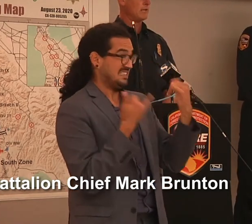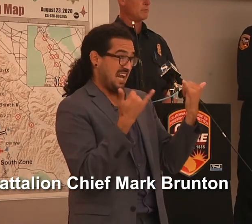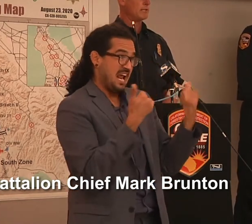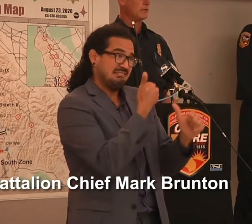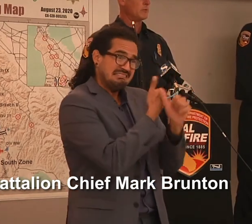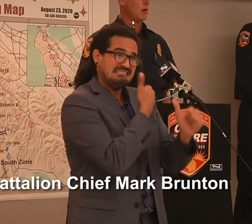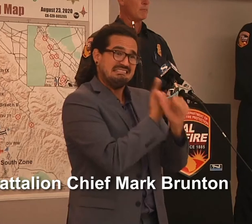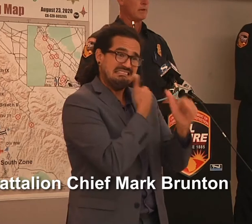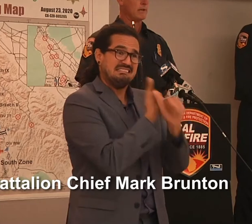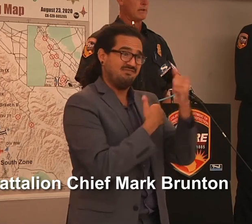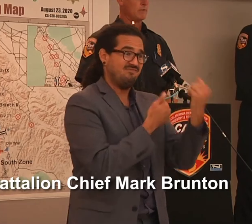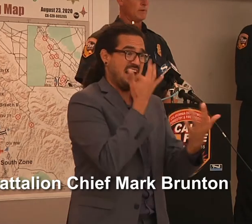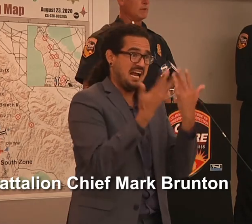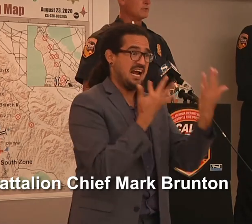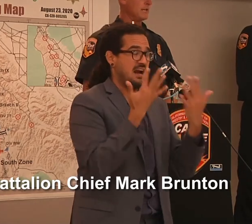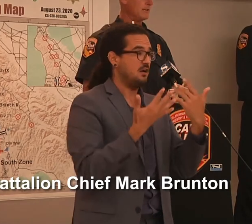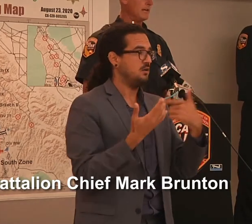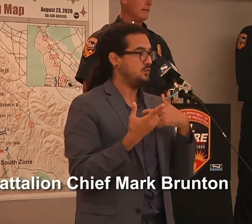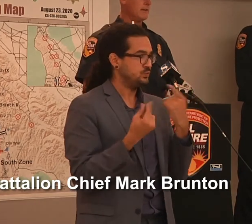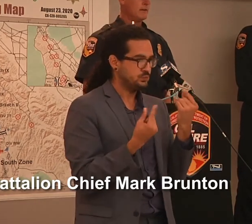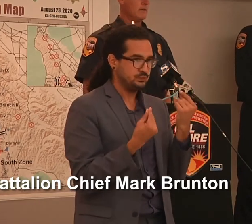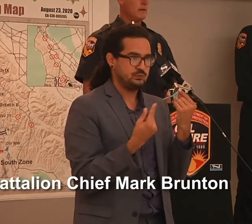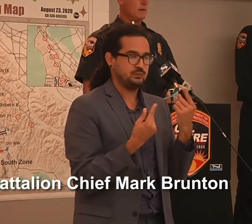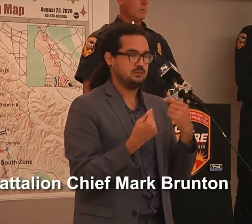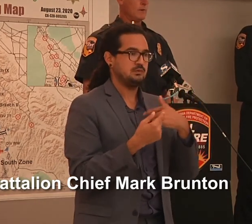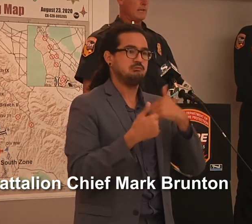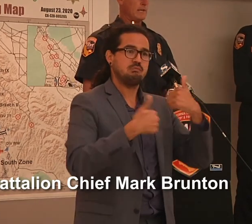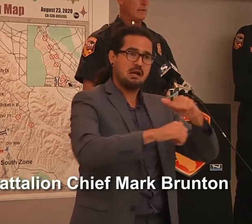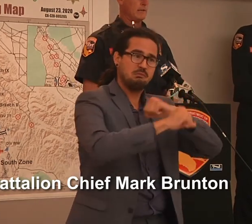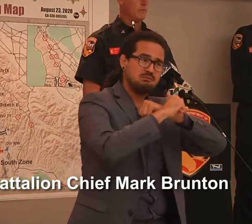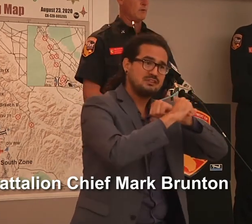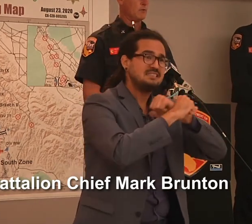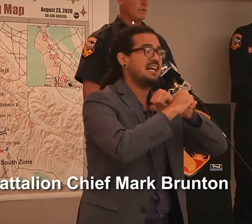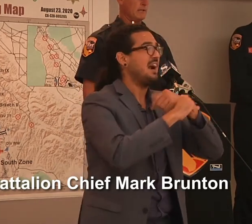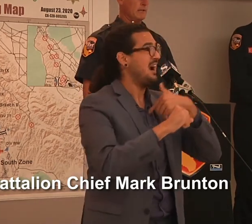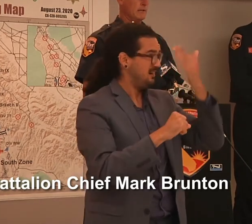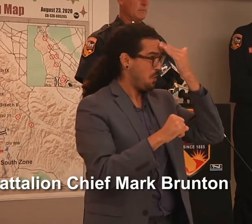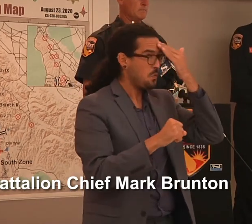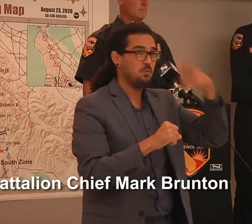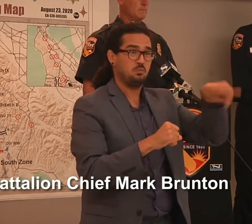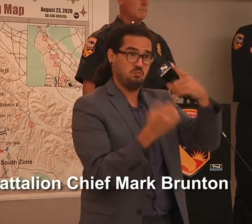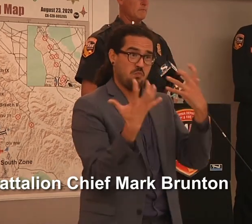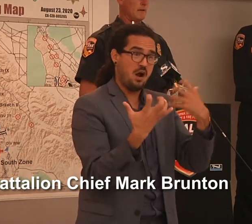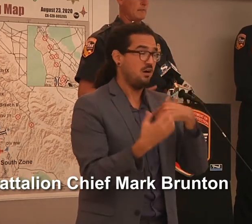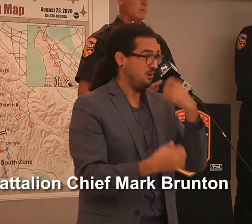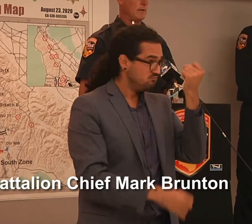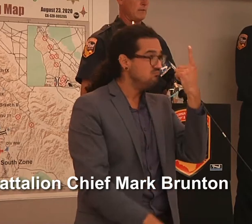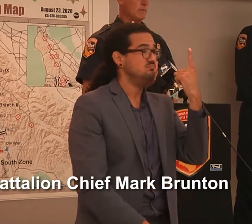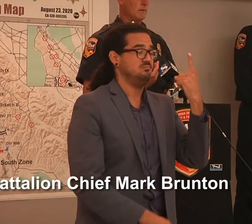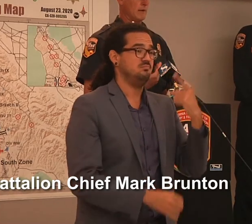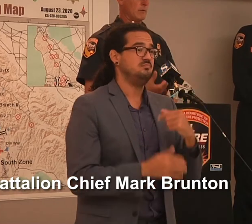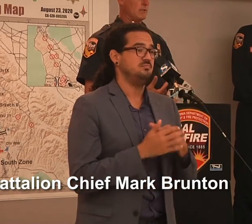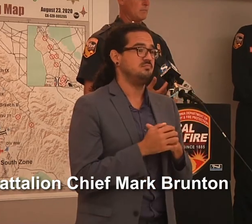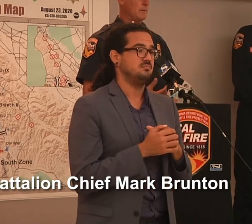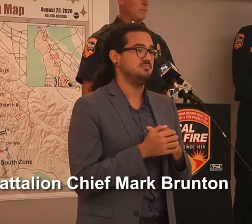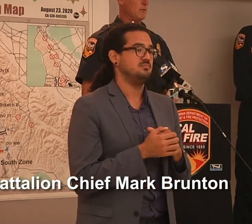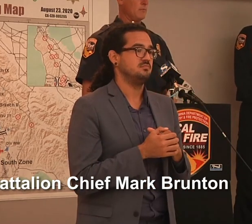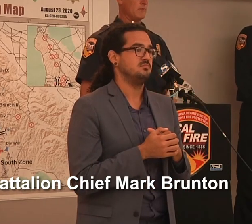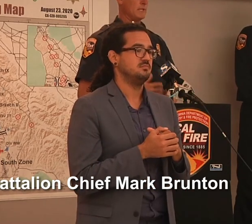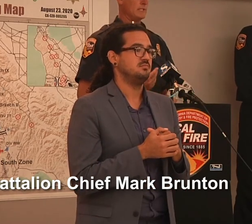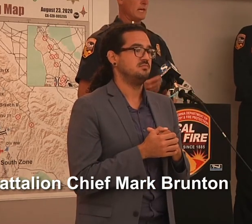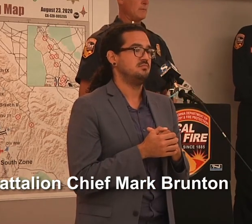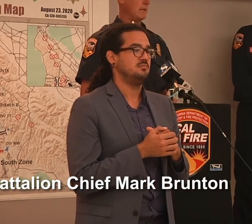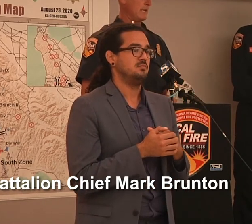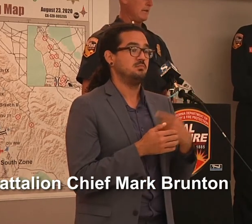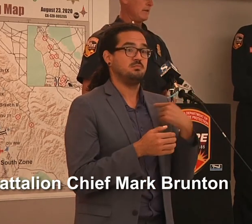what you can to protect your property, and we understand that. We invoke the fact that we evacuate the people,